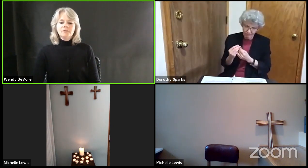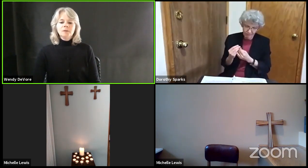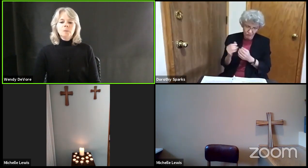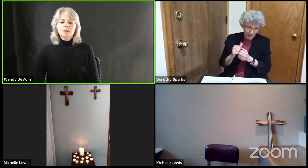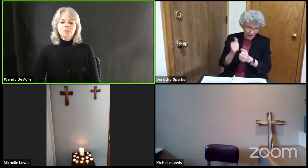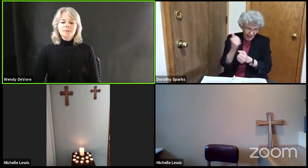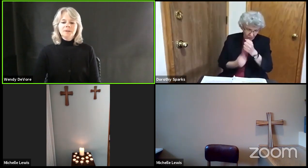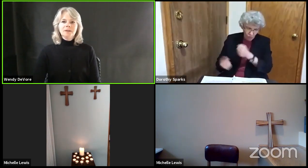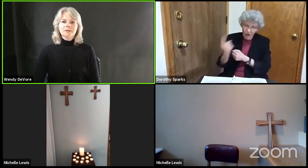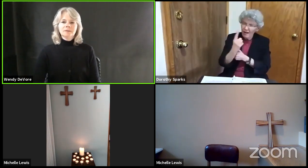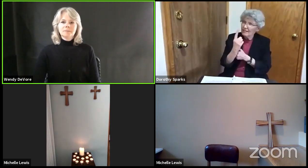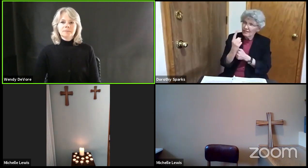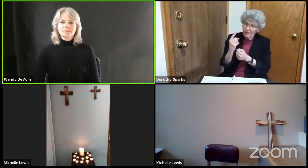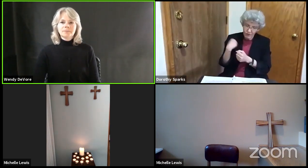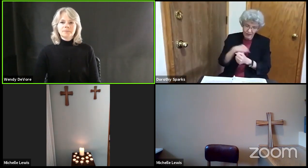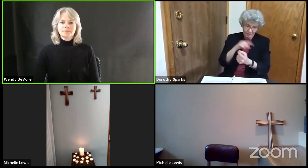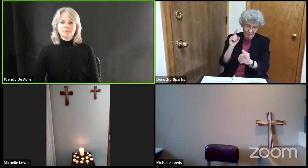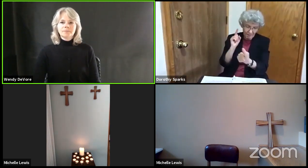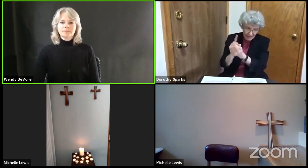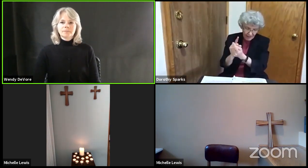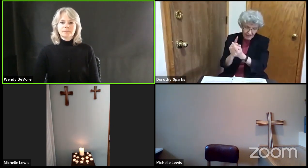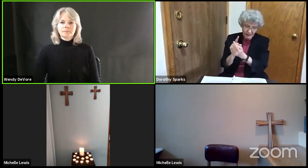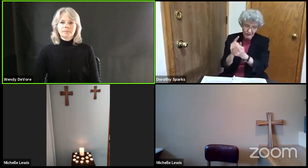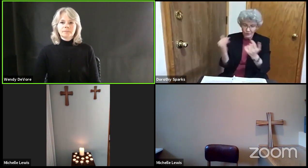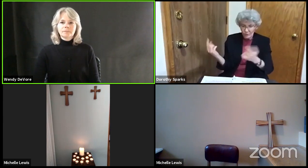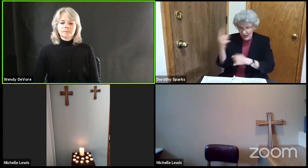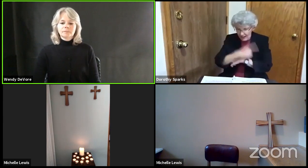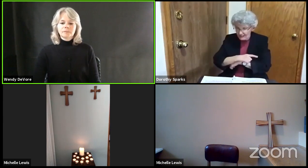with everyone we meet.